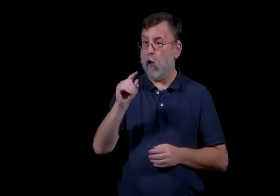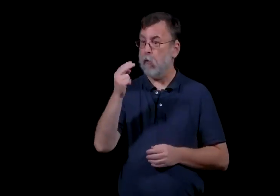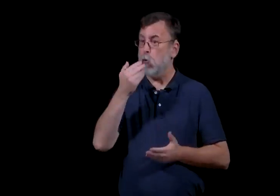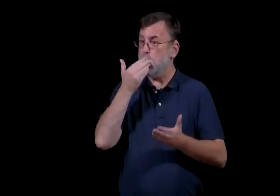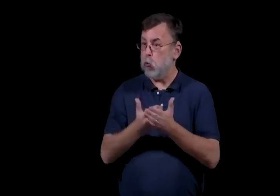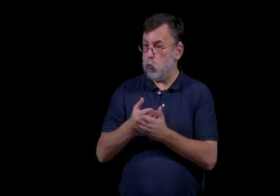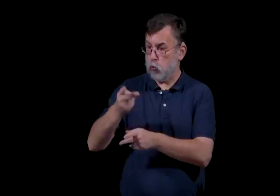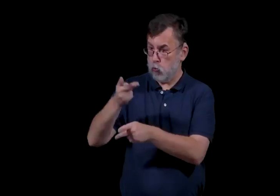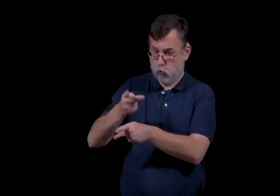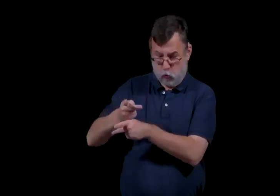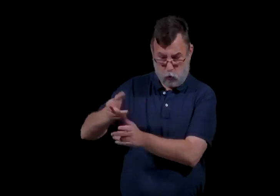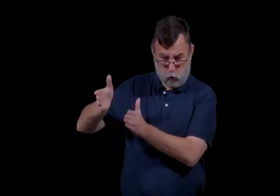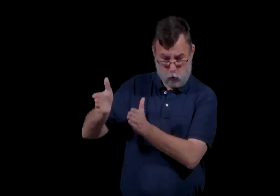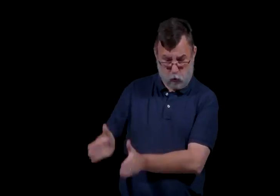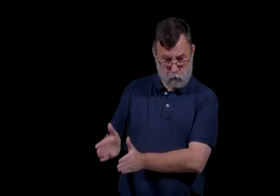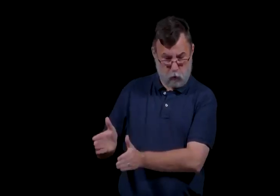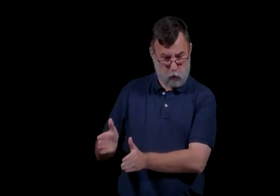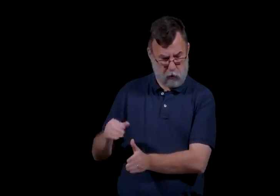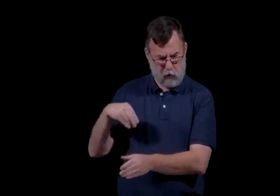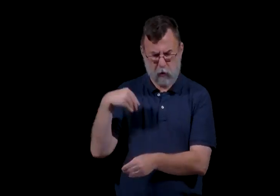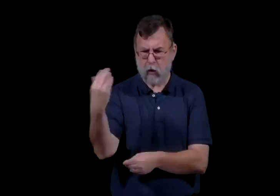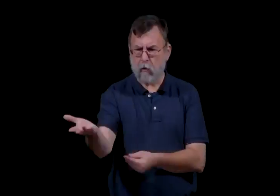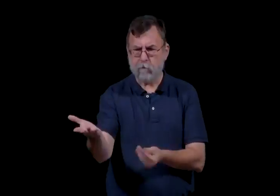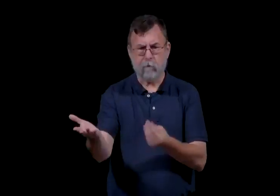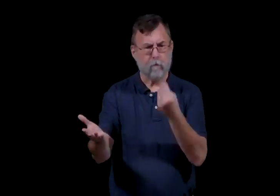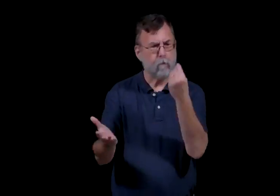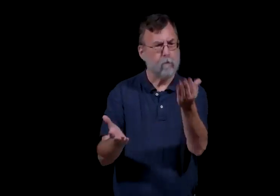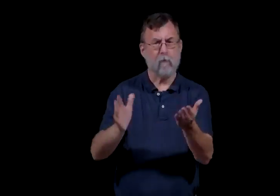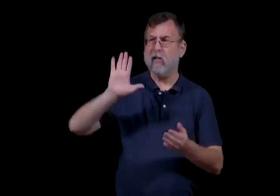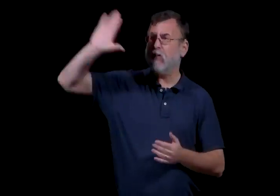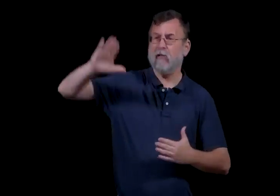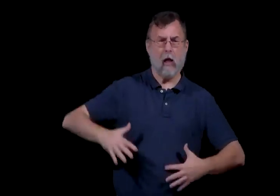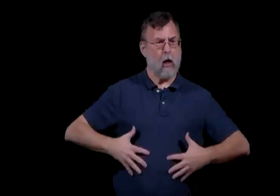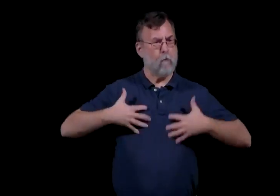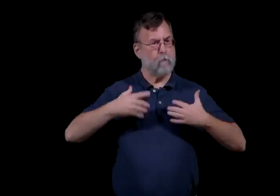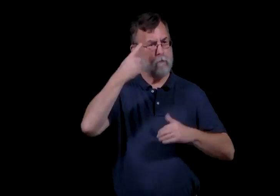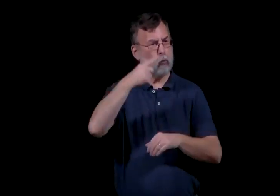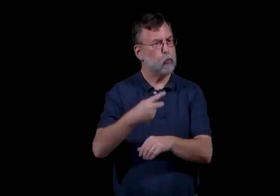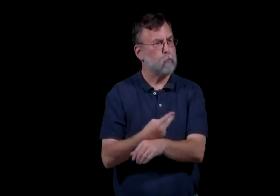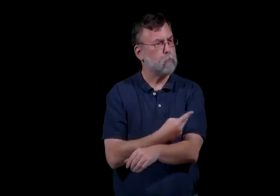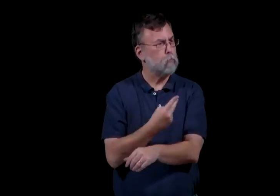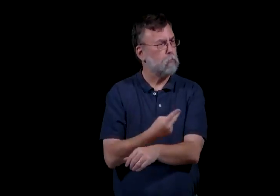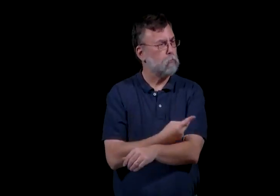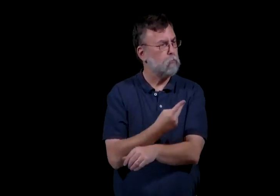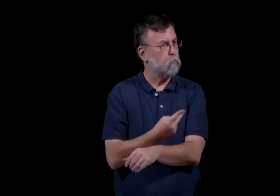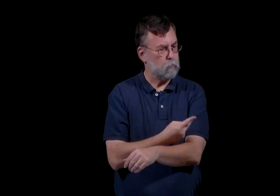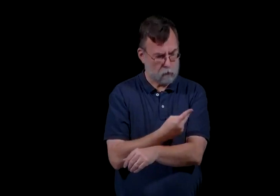And the good shepherd gives his life for his sheep.